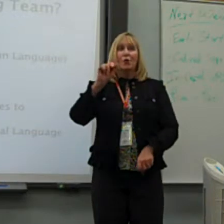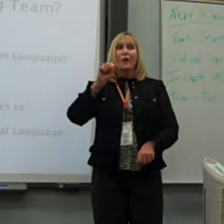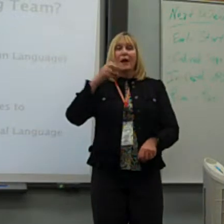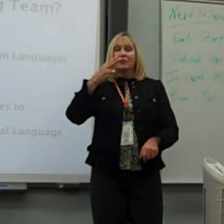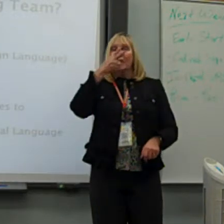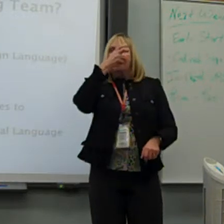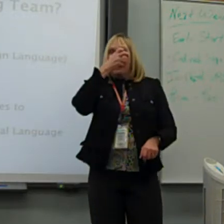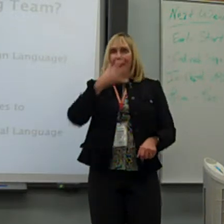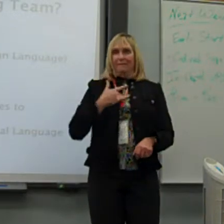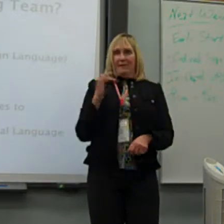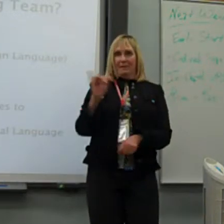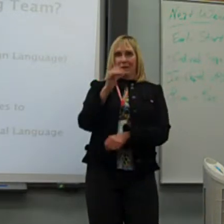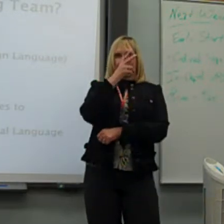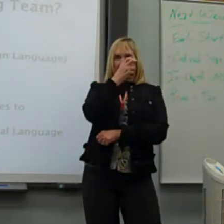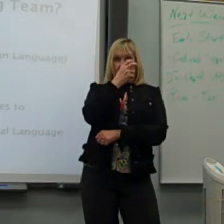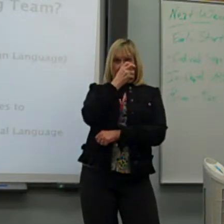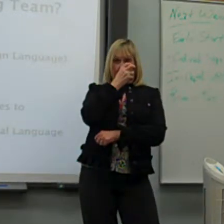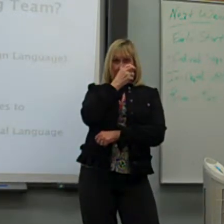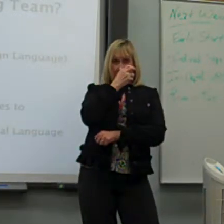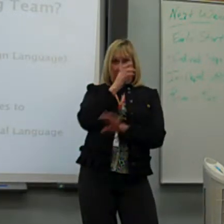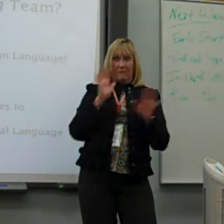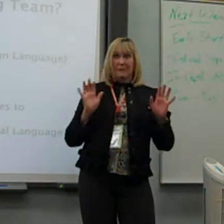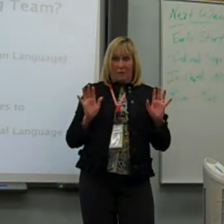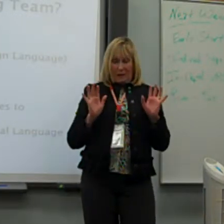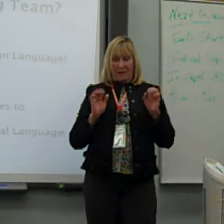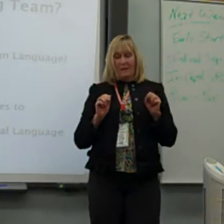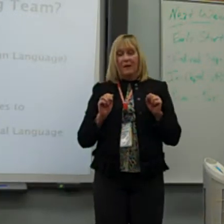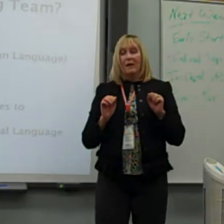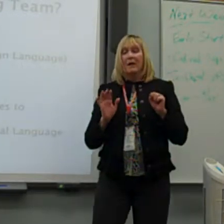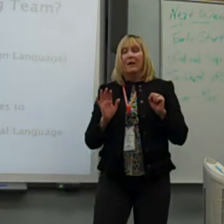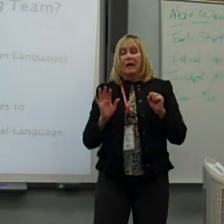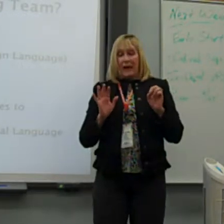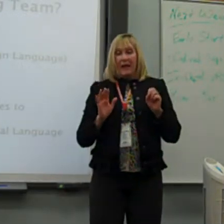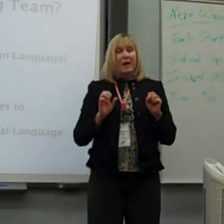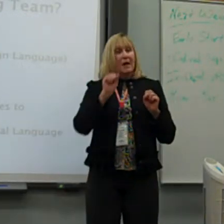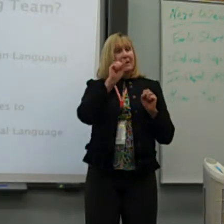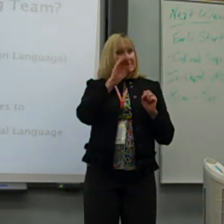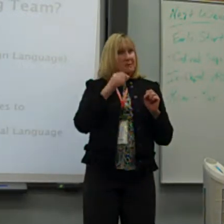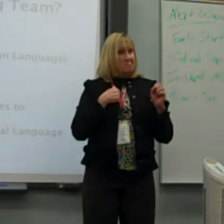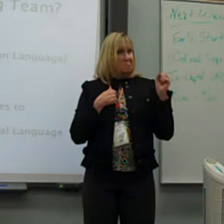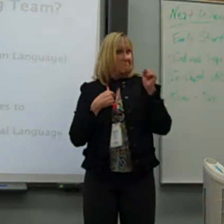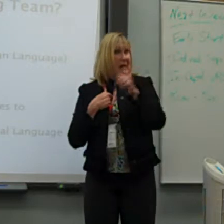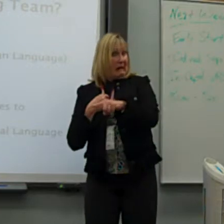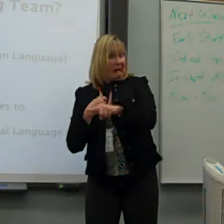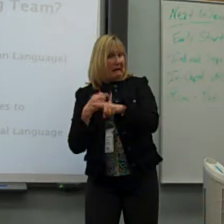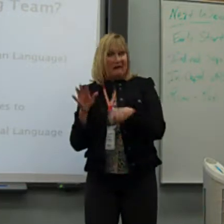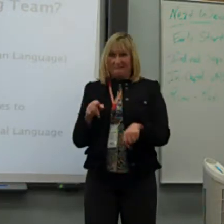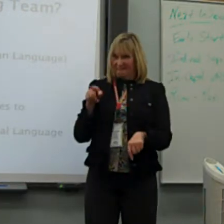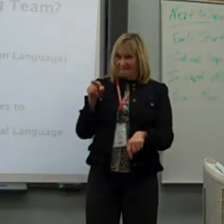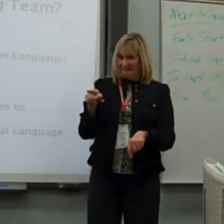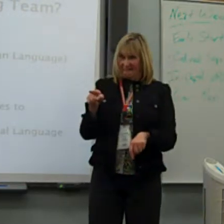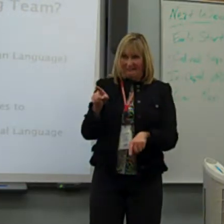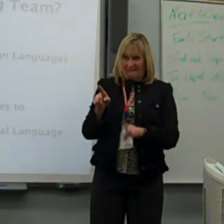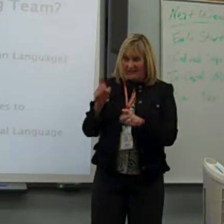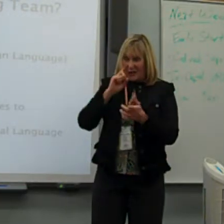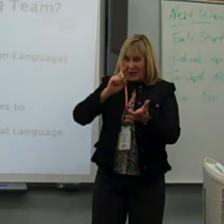One of the side effects was that she would start itching, or she felt like there were bugs on her. So I asked